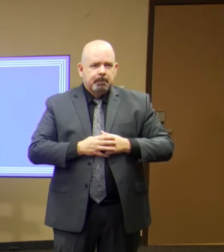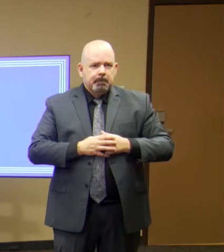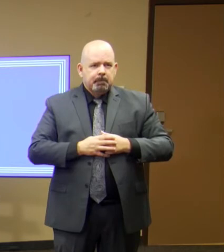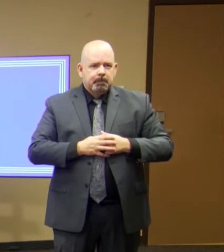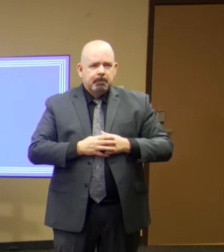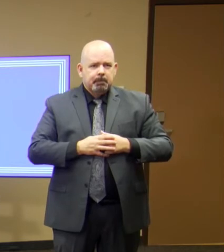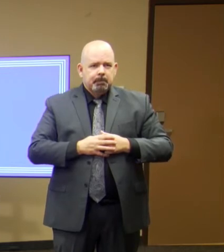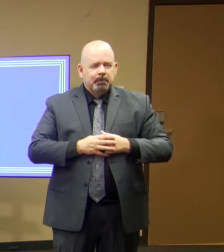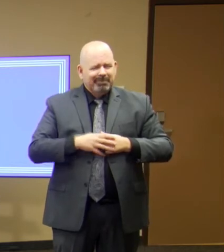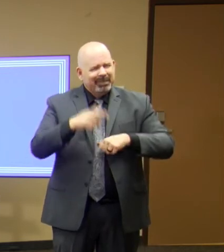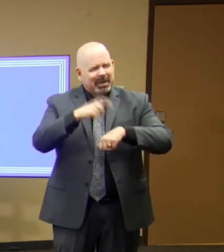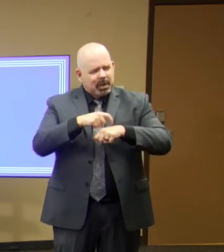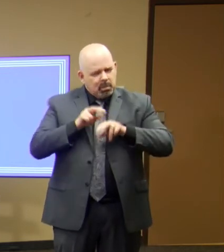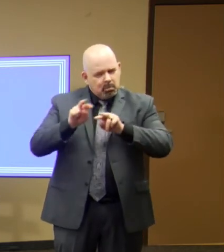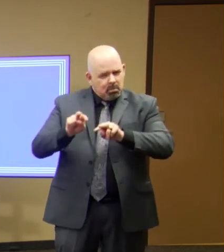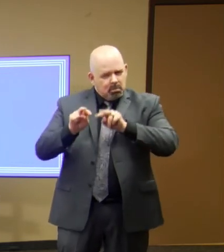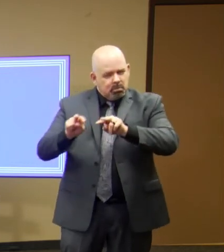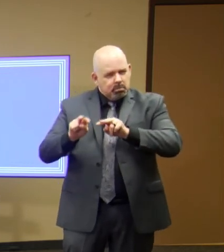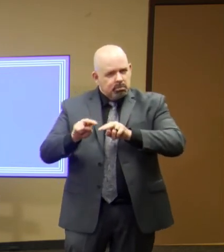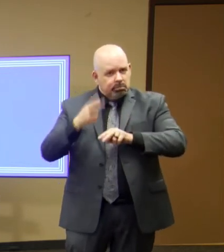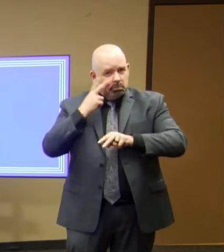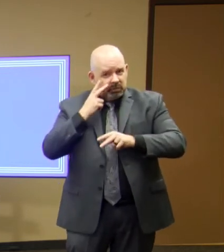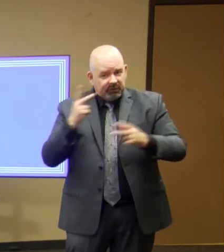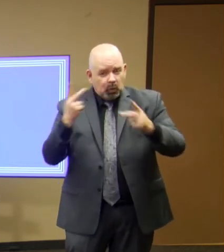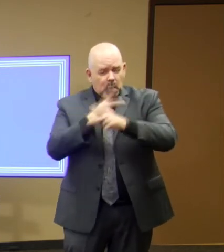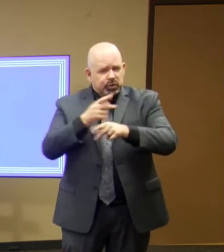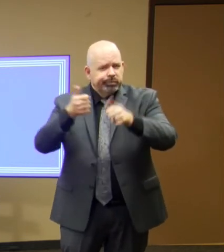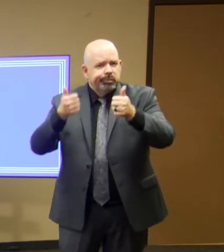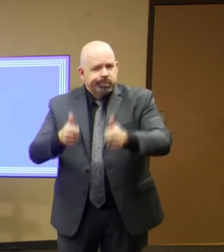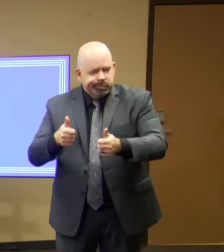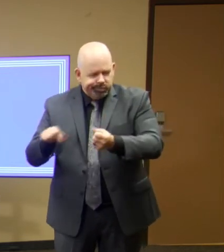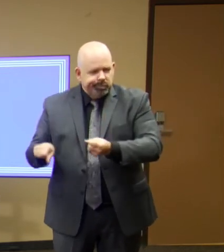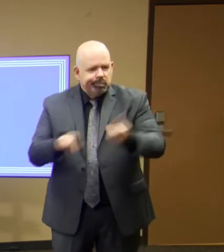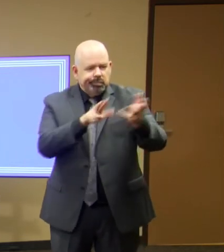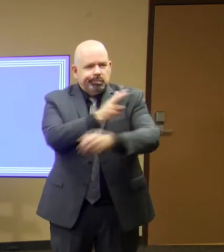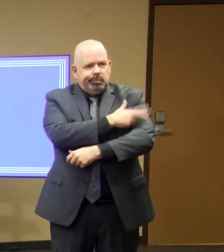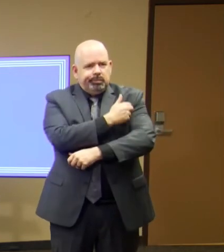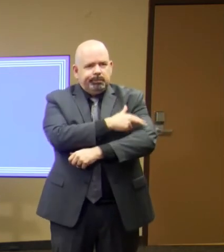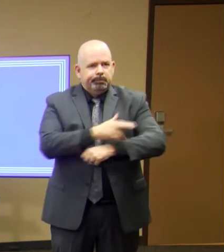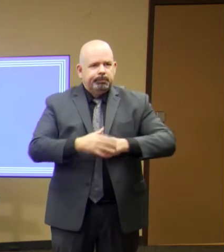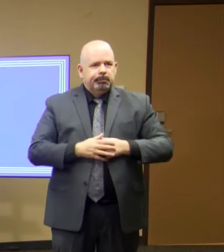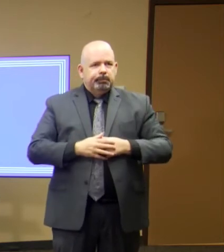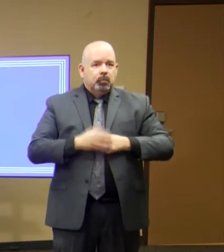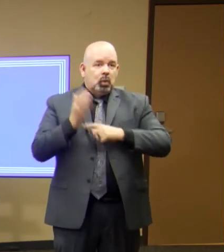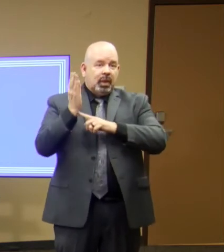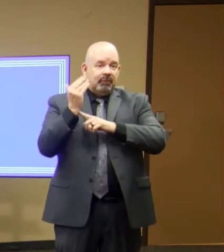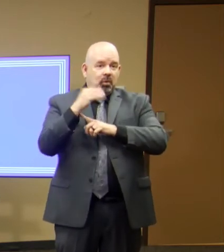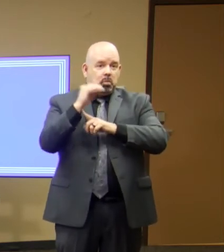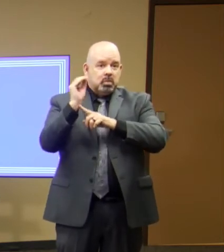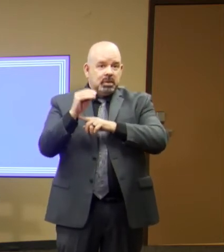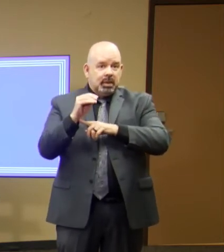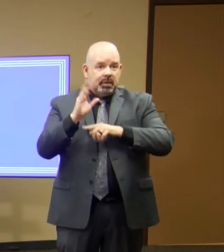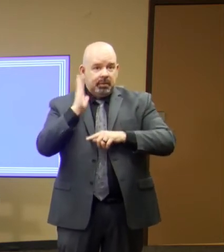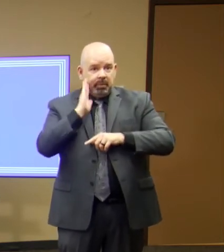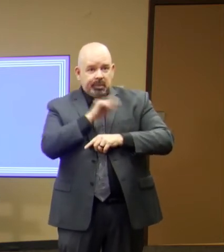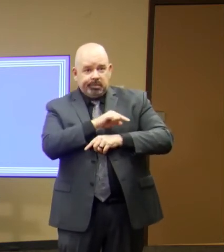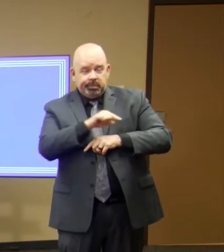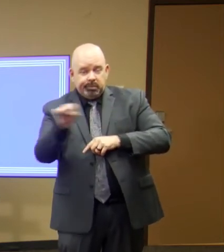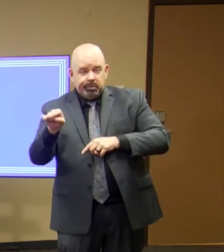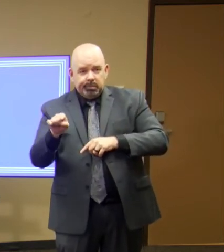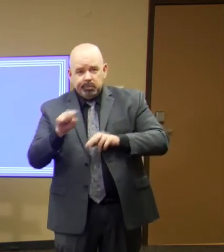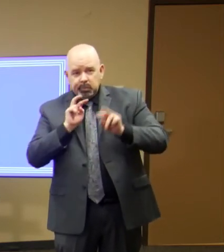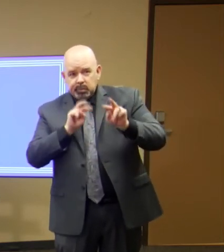we wait until we're at 15% and then we wait 7 days after that to do something, it's going to be